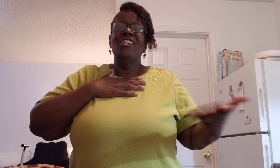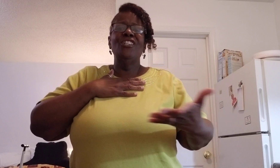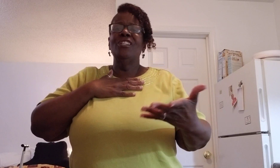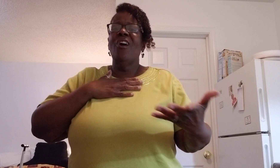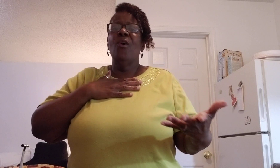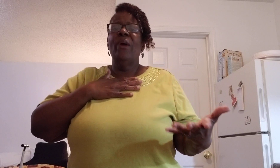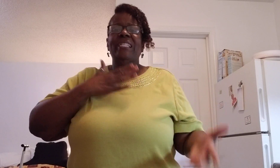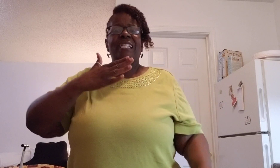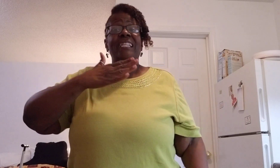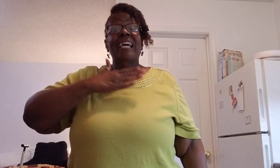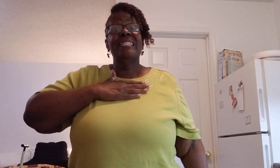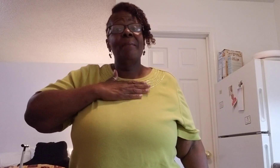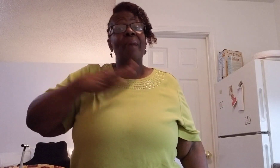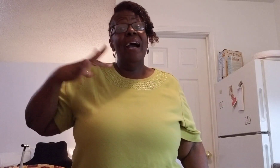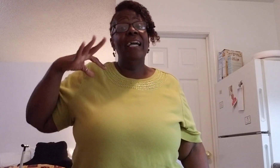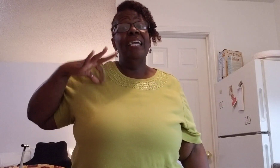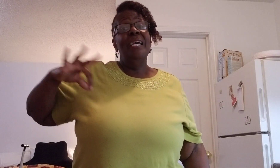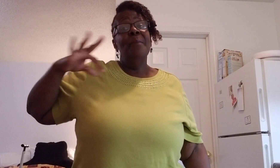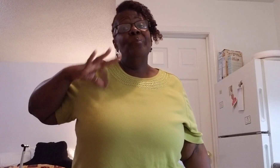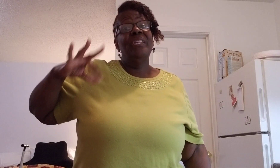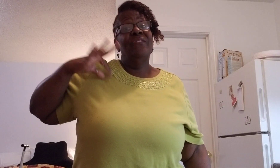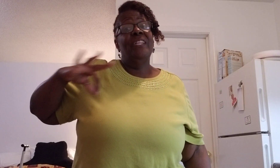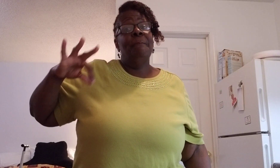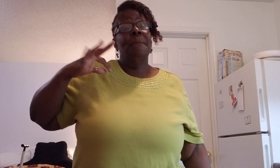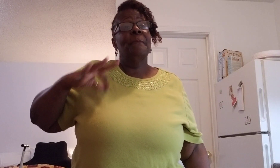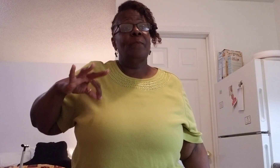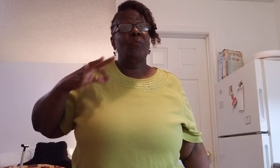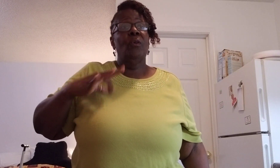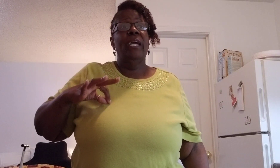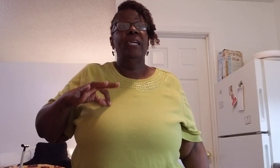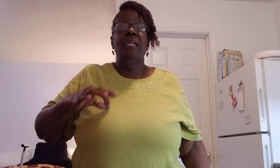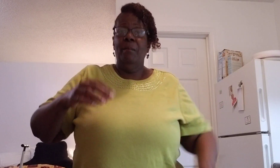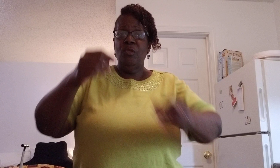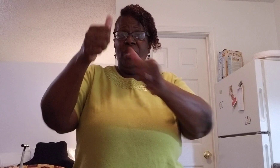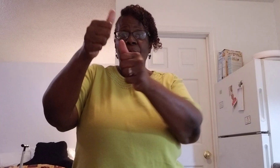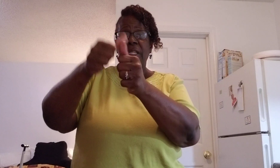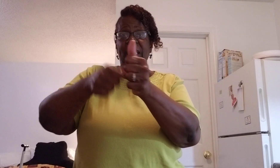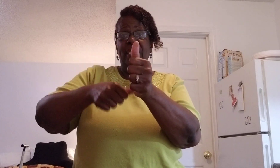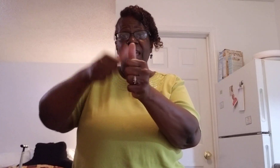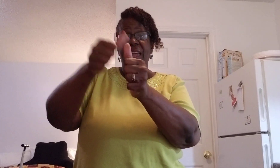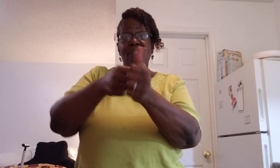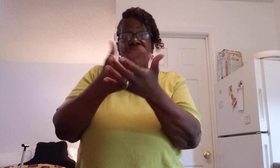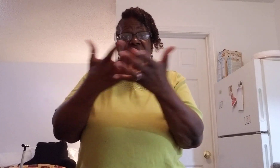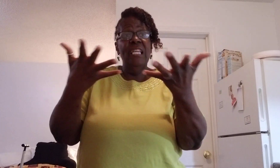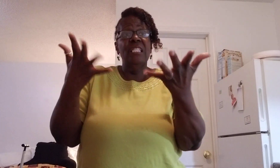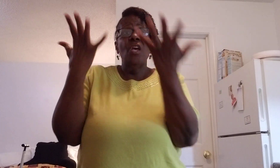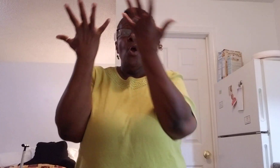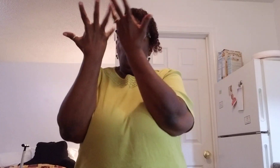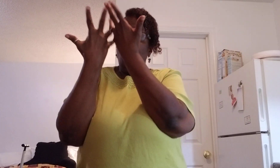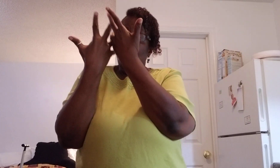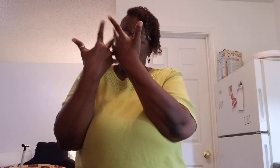good always. And then I say, my benefit. Okay? I'm going to do that part again. Everything's